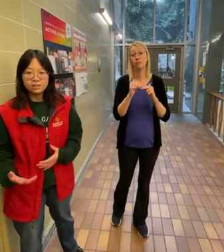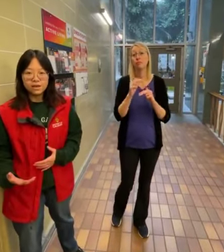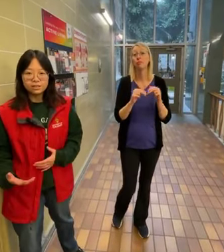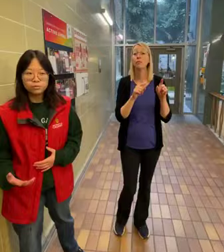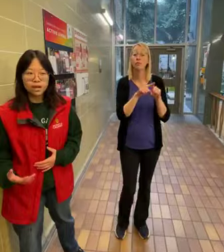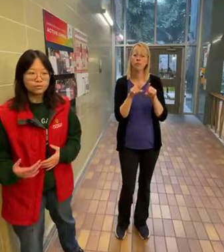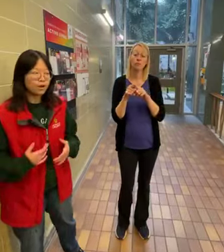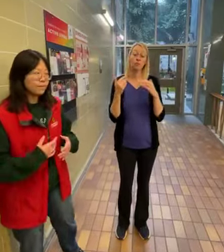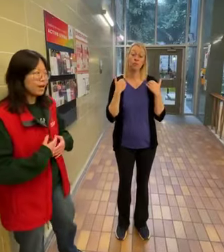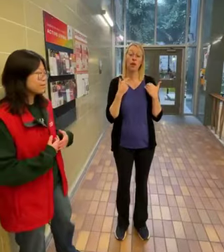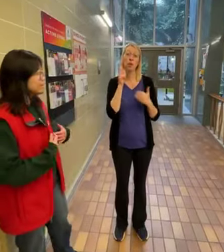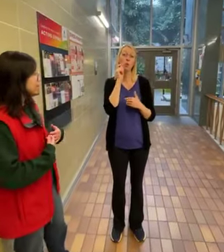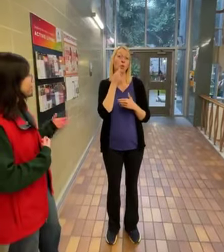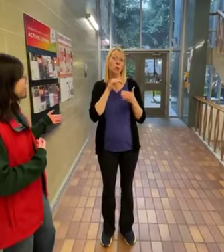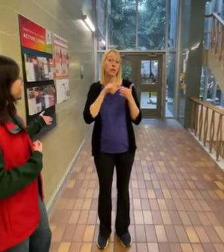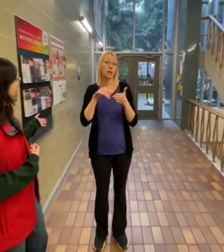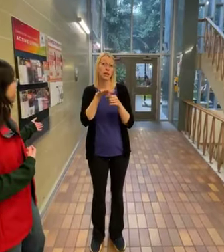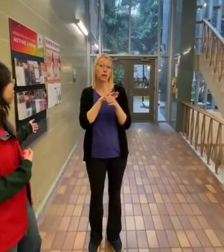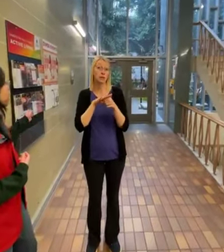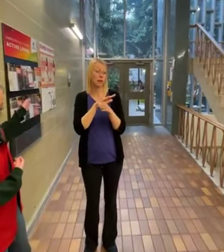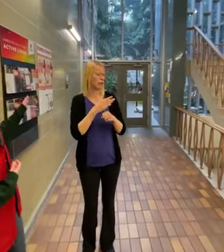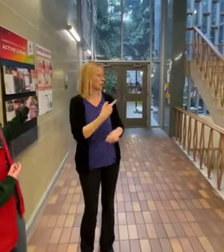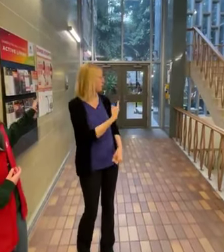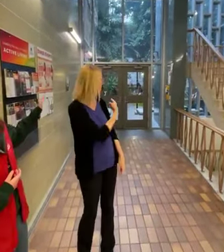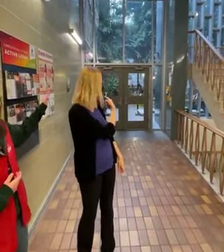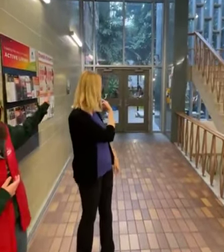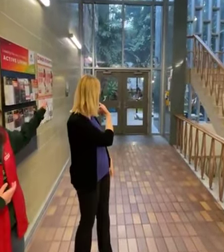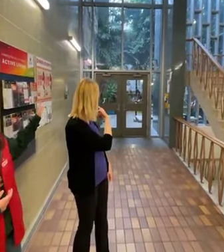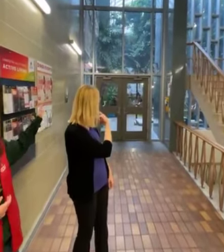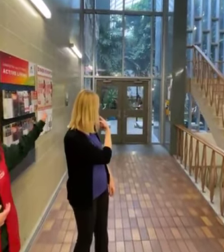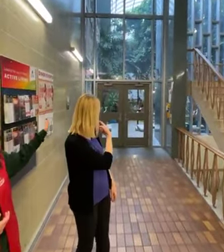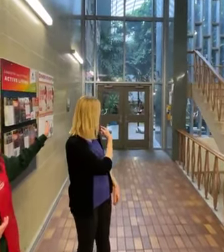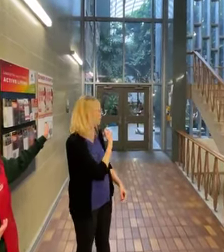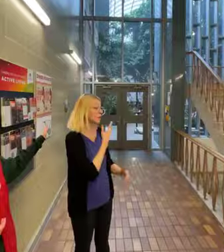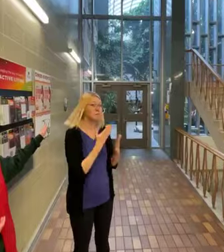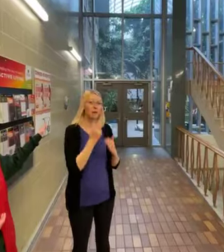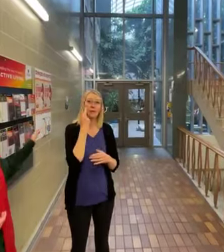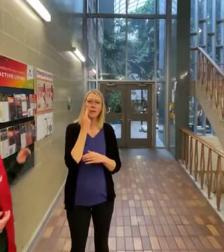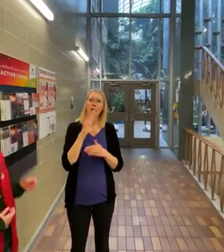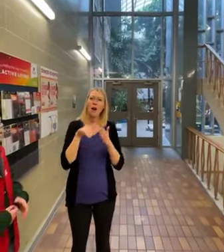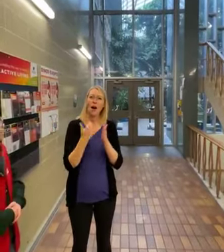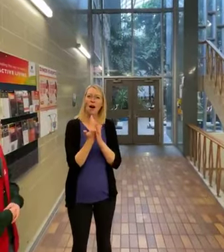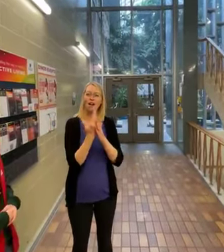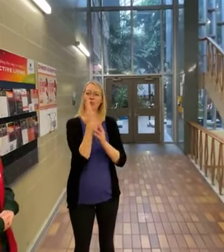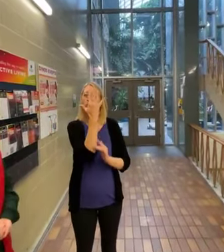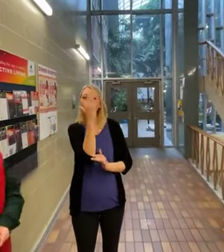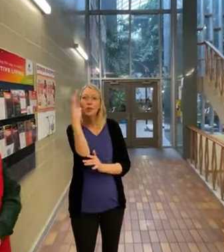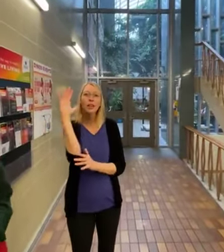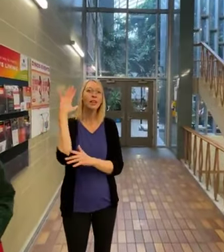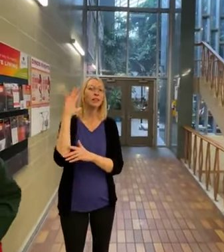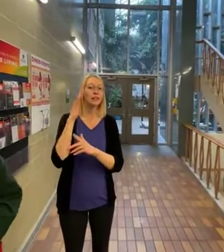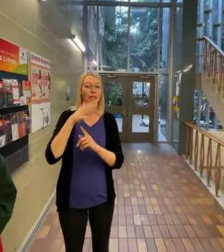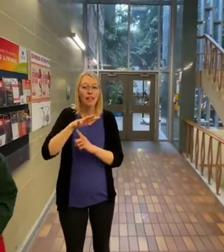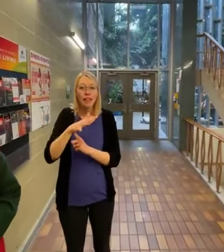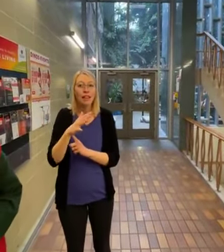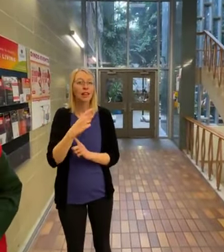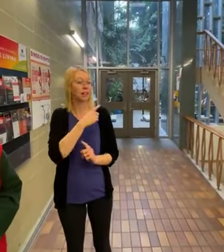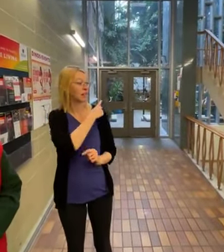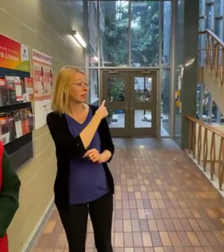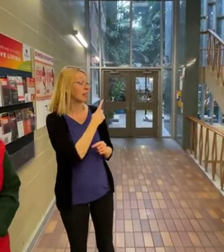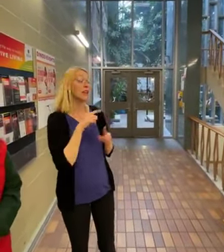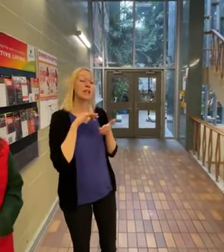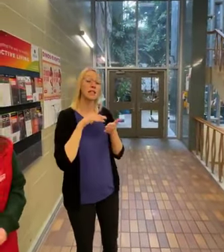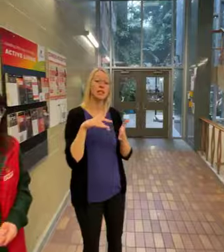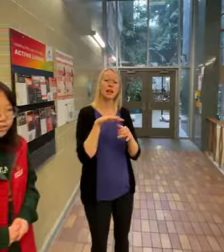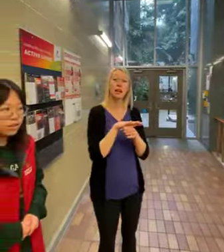cool study space kind of right behind myself and Brienne here. So you might see kind of all the foliage in the background. Essentially, this is a study space